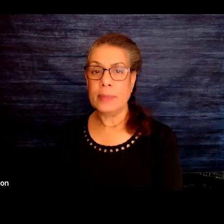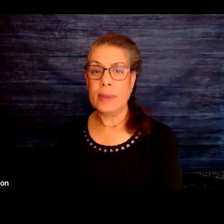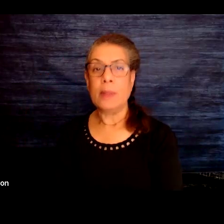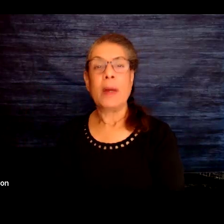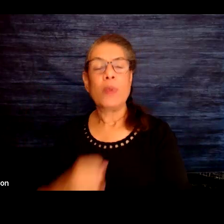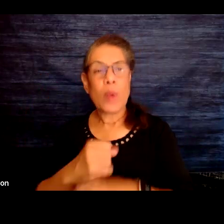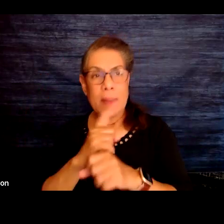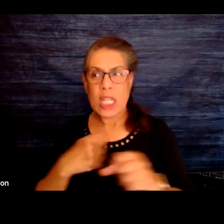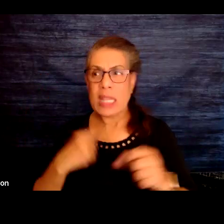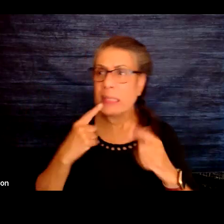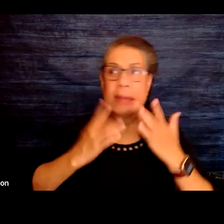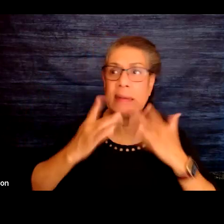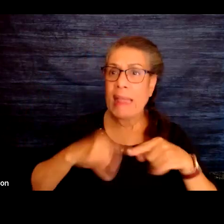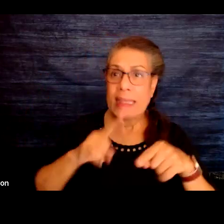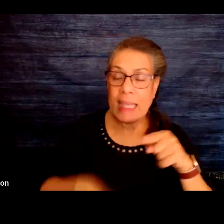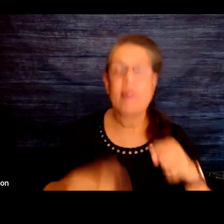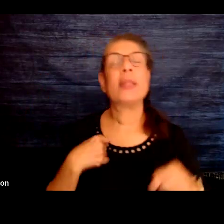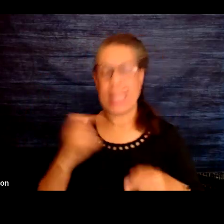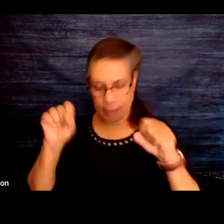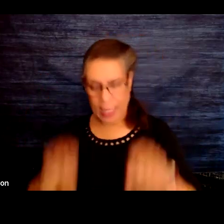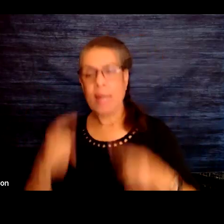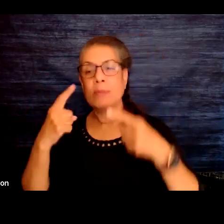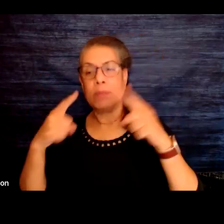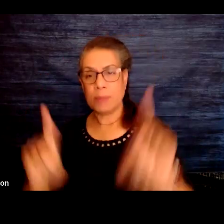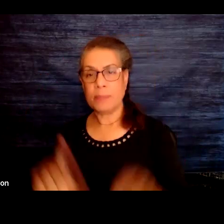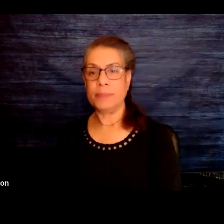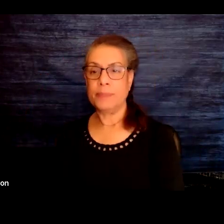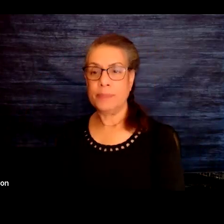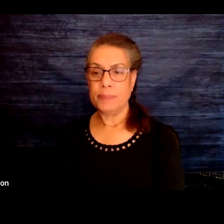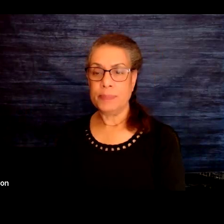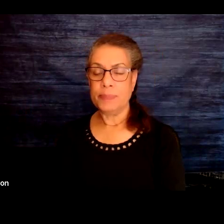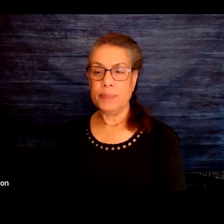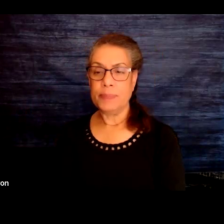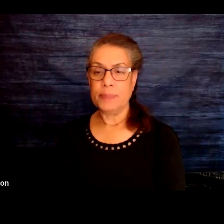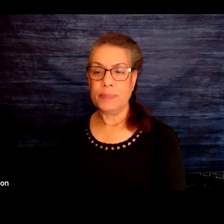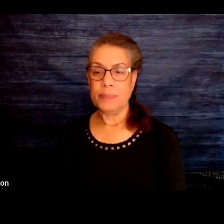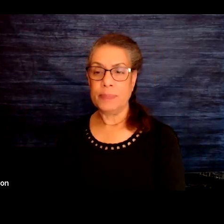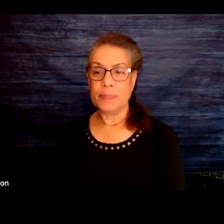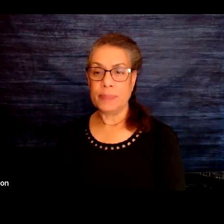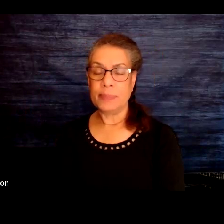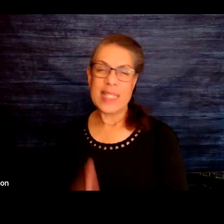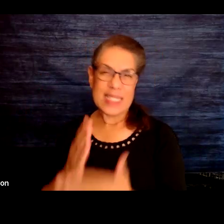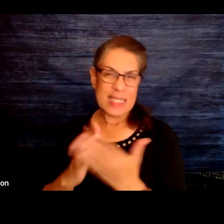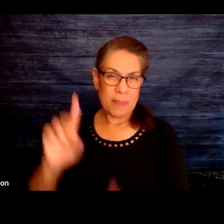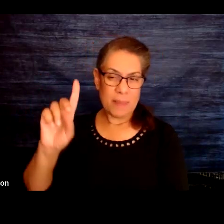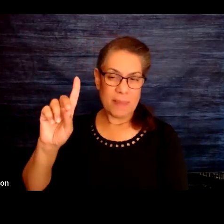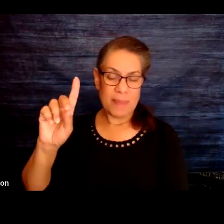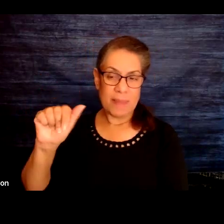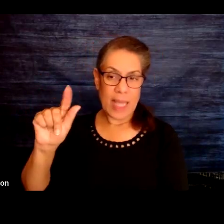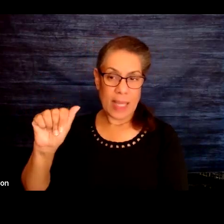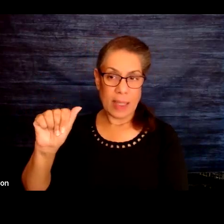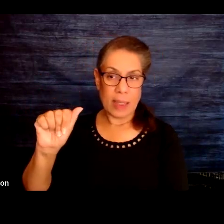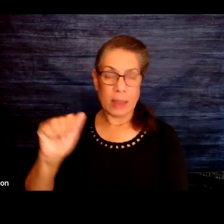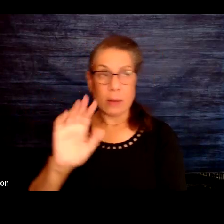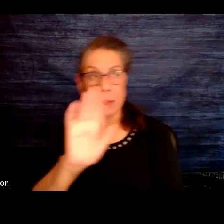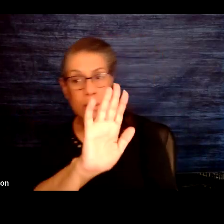be able to complete Mass Core through their studies. I do want to go through a few bits of data with you. Excuse me. Yeah.